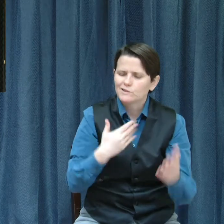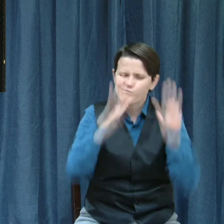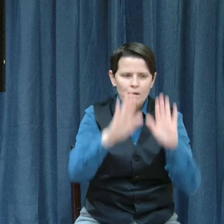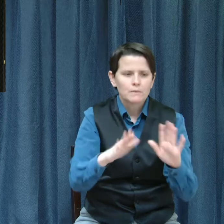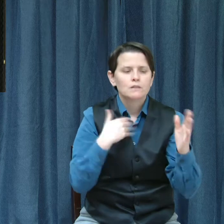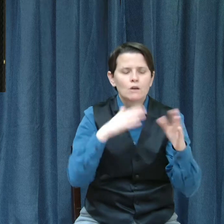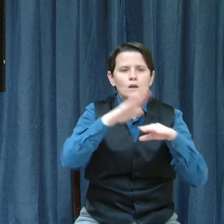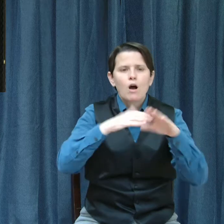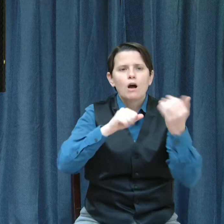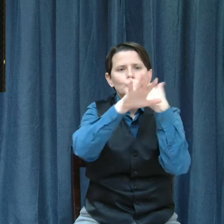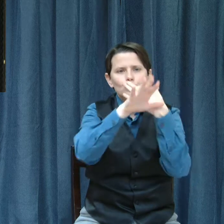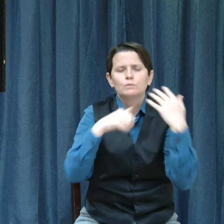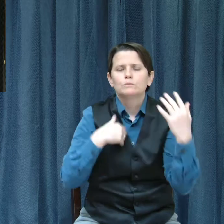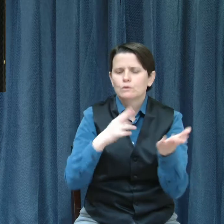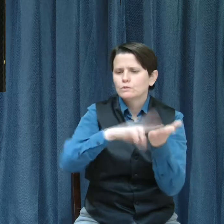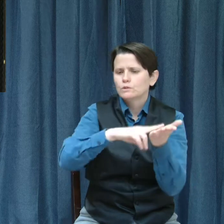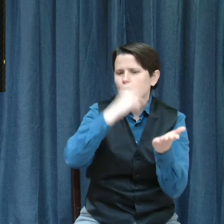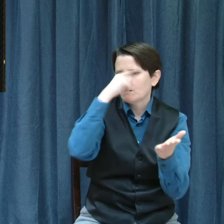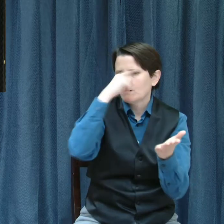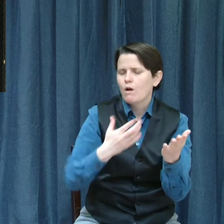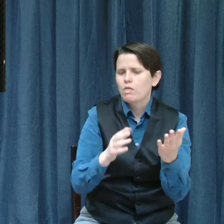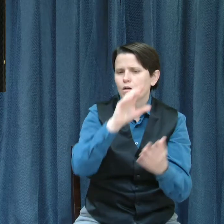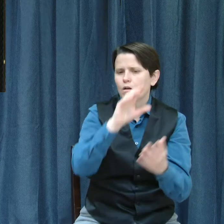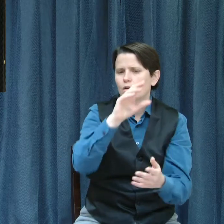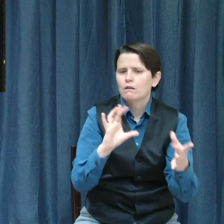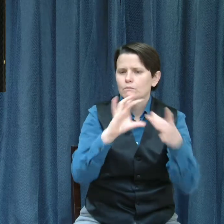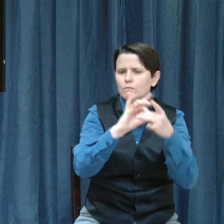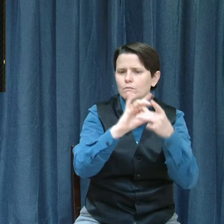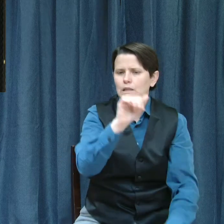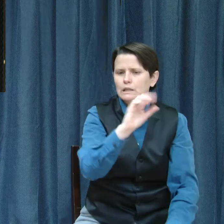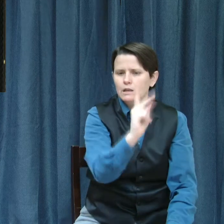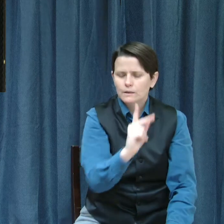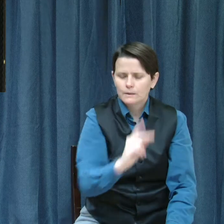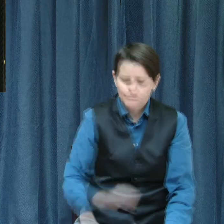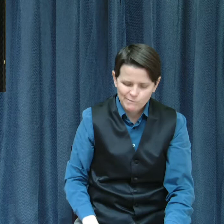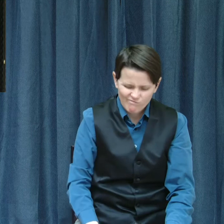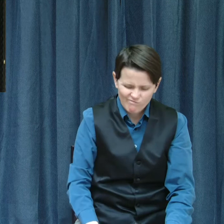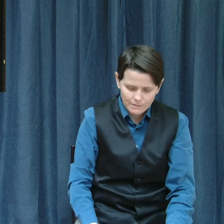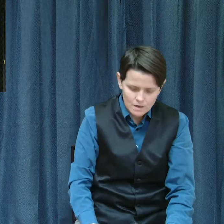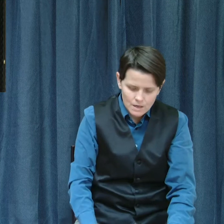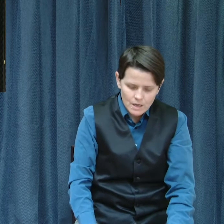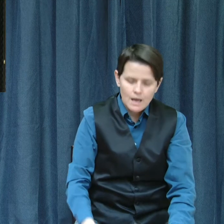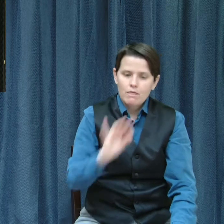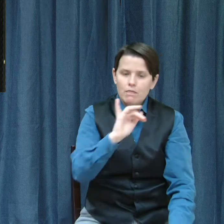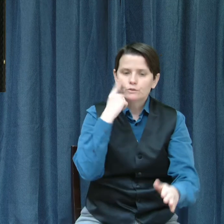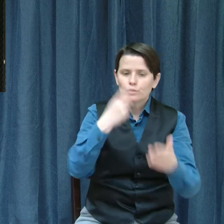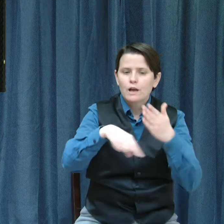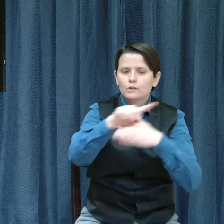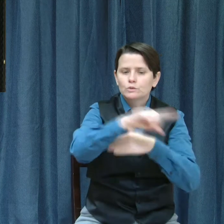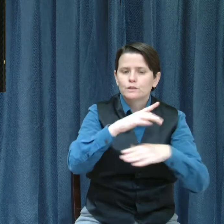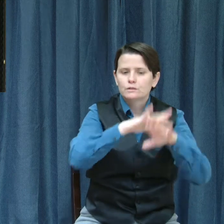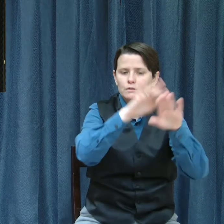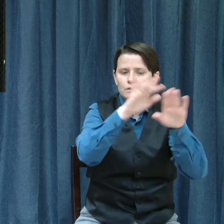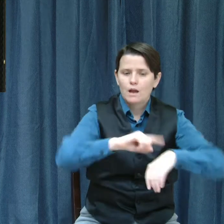sign up to get the link. I think you have to sign up. Anyway, go to the website and get the link, the Zoom link on that. That's next Sunday at 1.